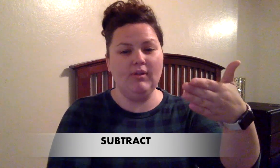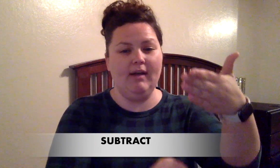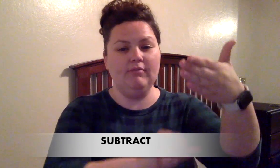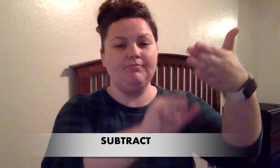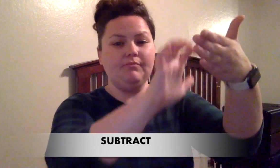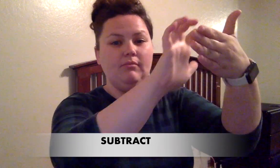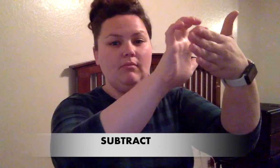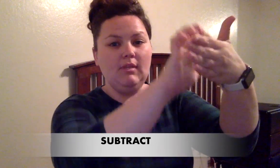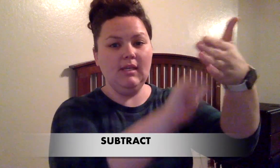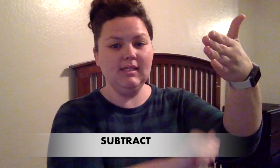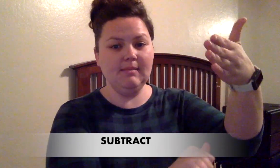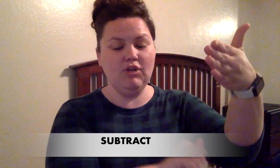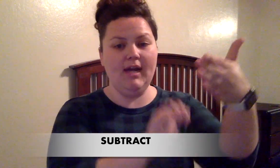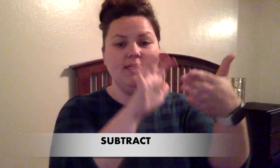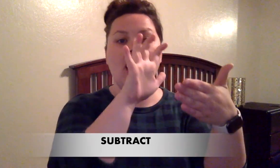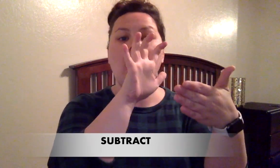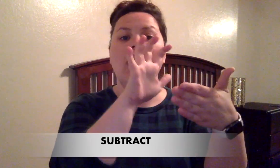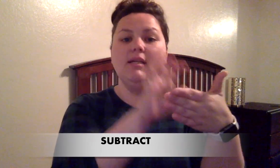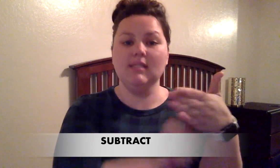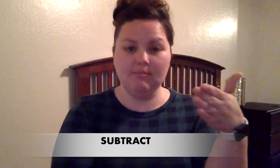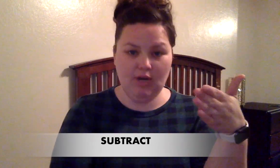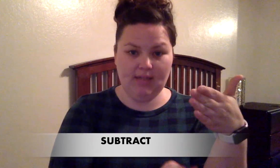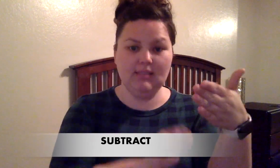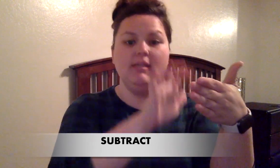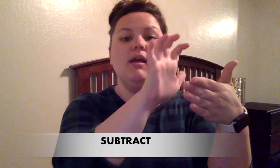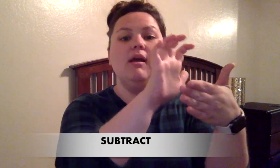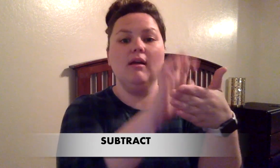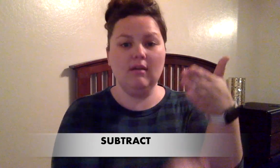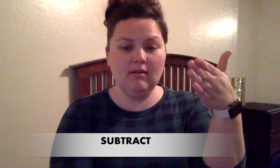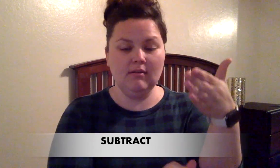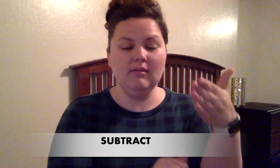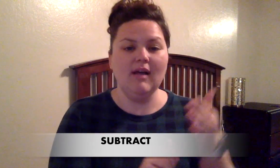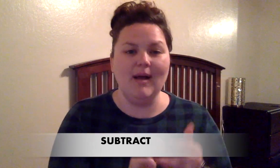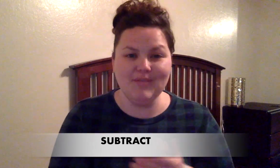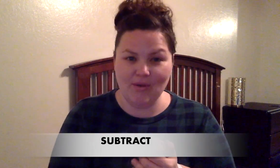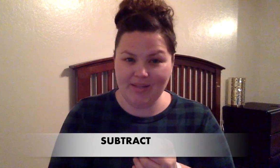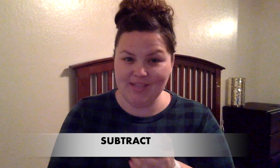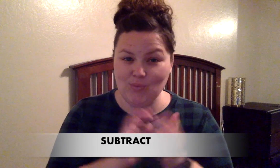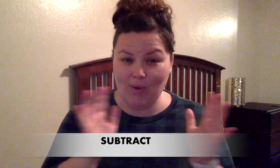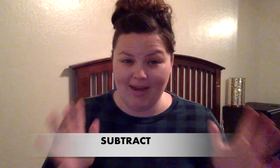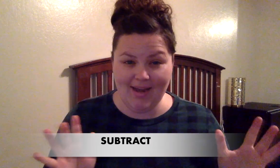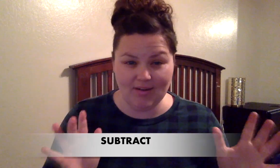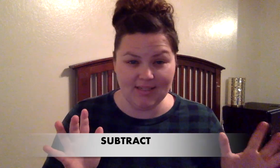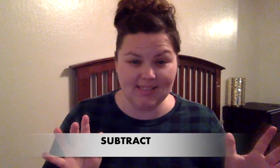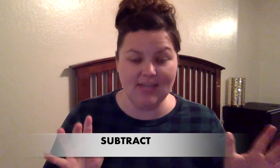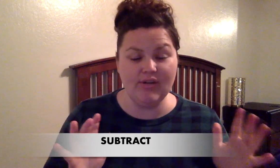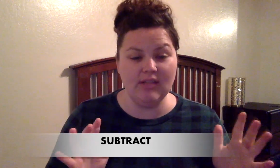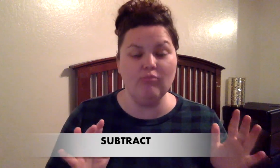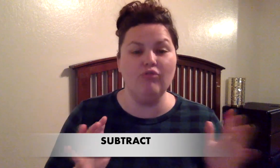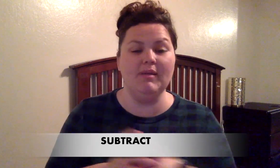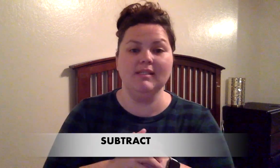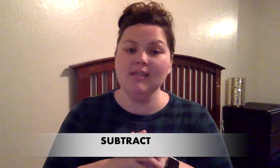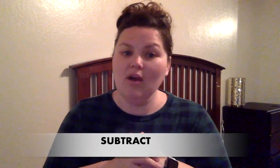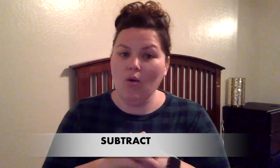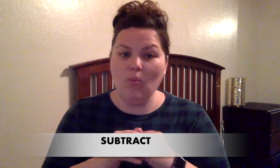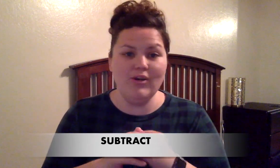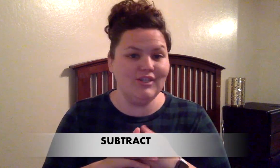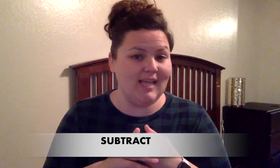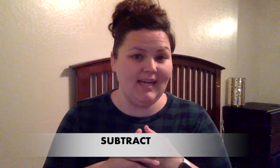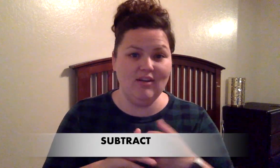down. Subtract, subtract. I'm slowing these way down and exaggerating the movements. When you're signing, they're a